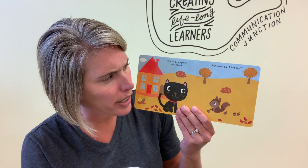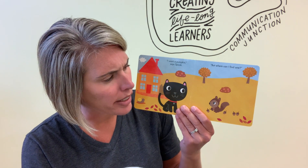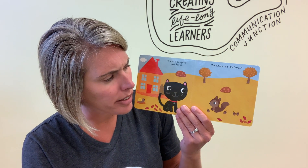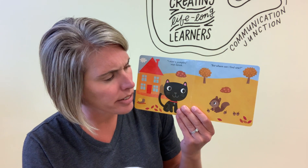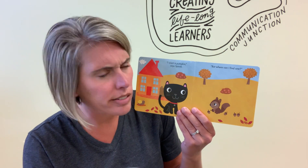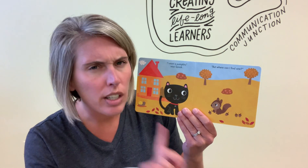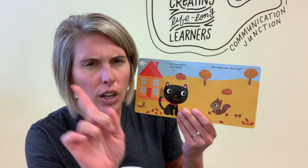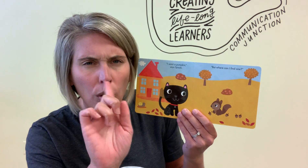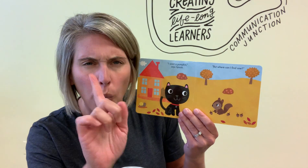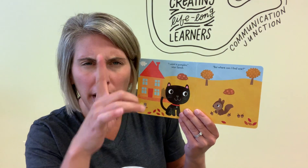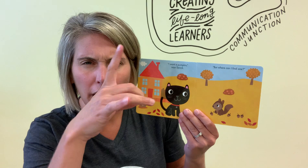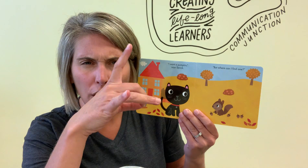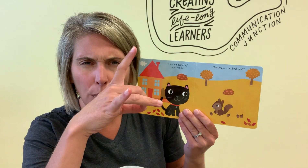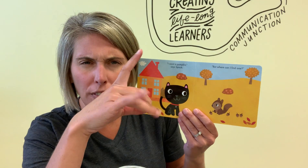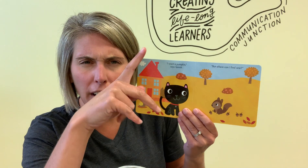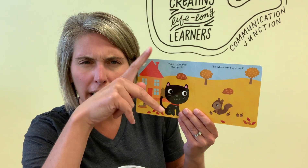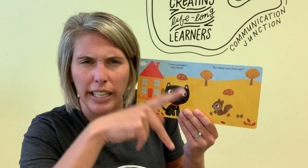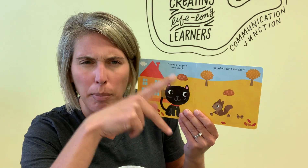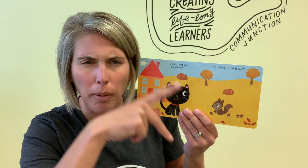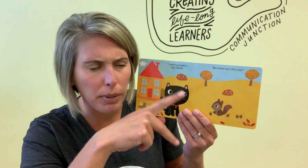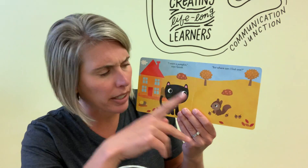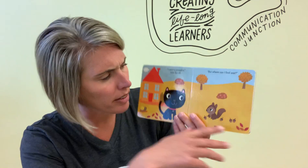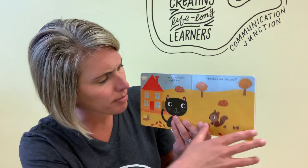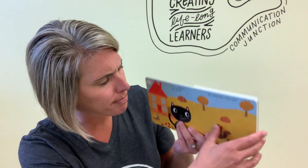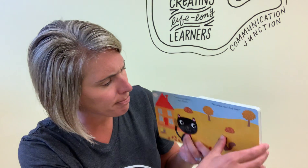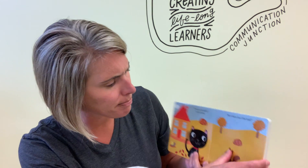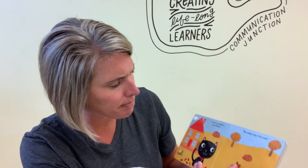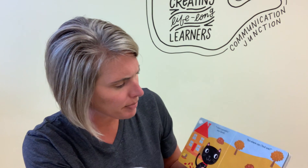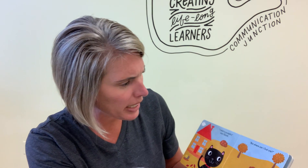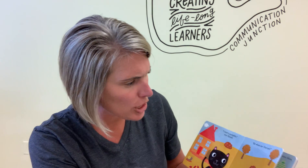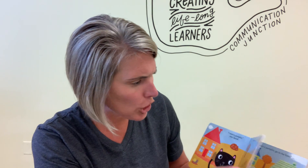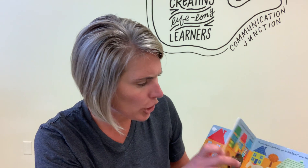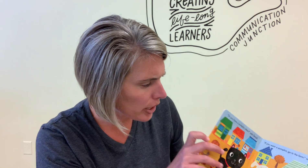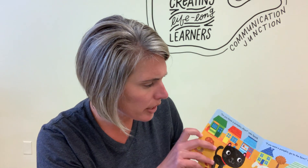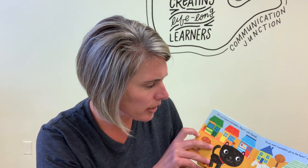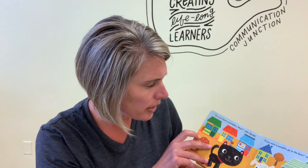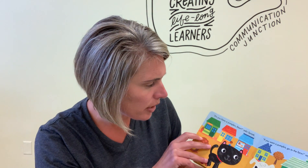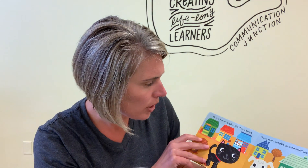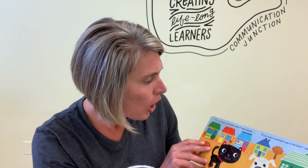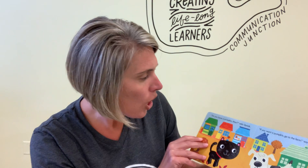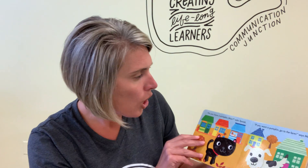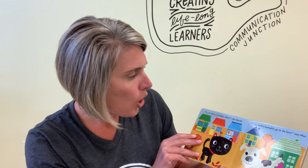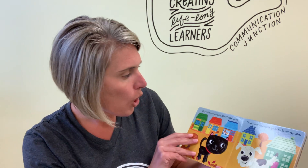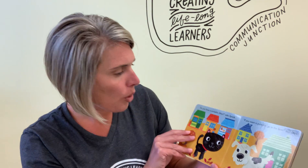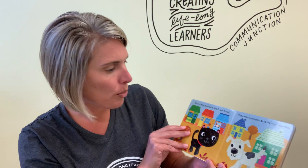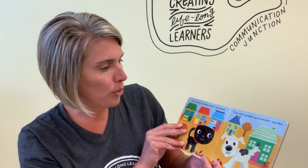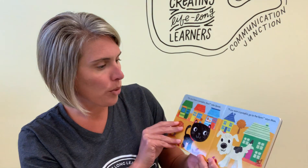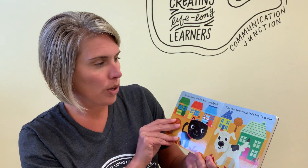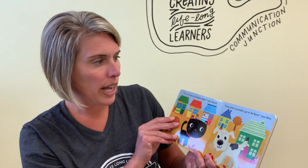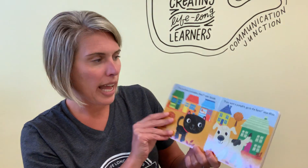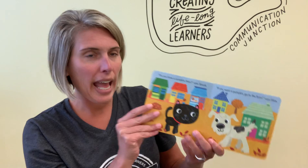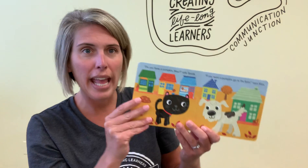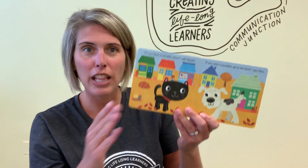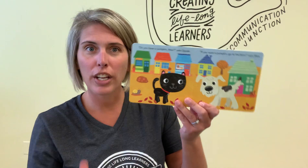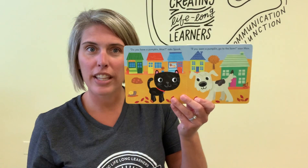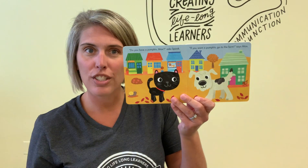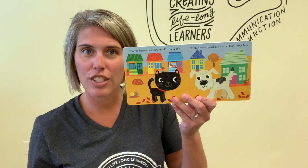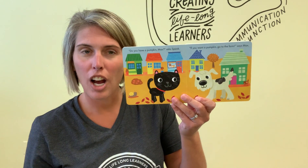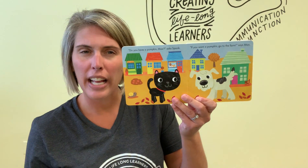one? Where can we find a pumpkin? Let's look. Oh, hey, look, there's a dog.